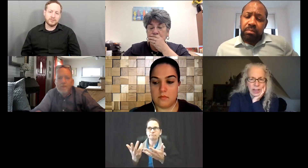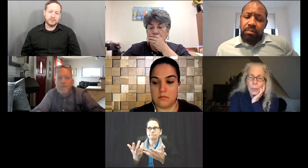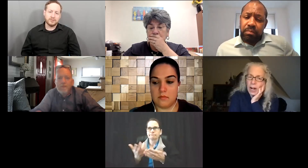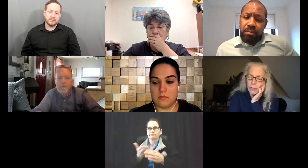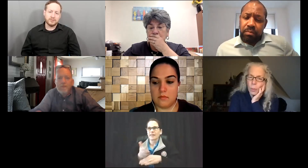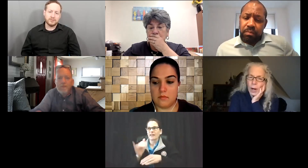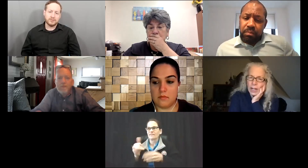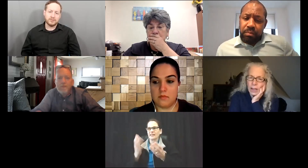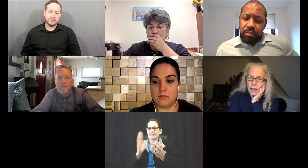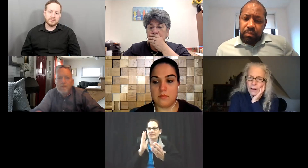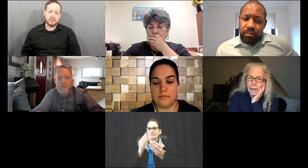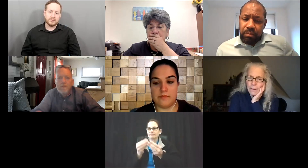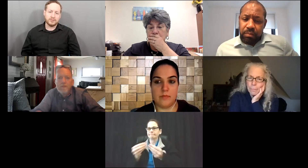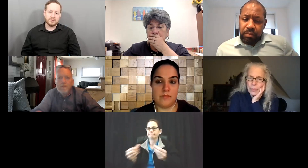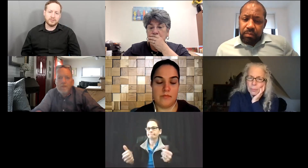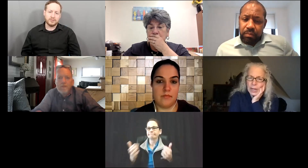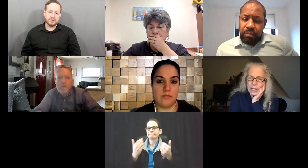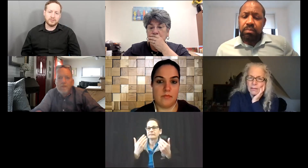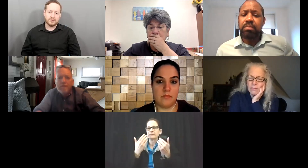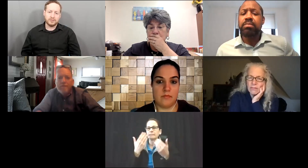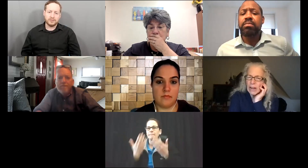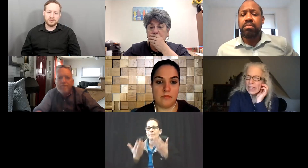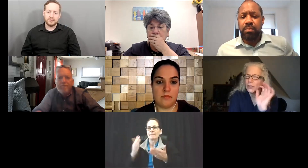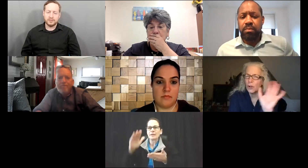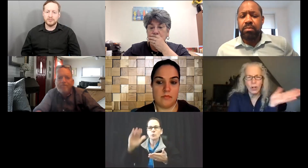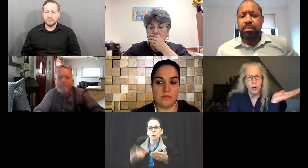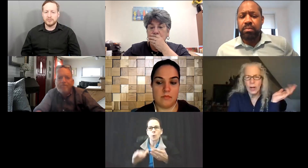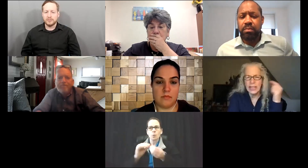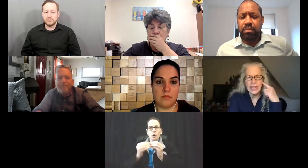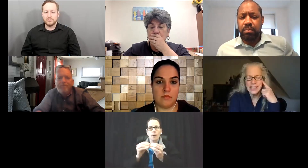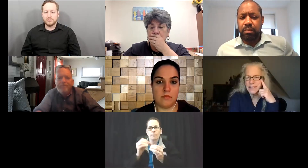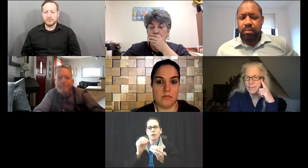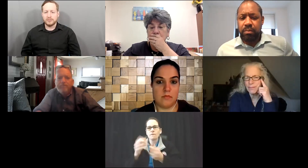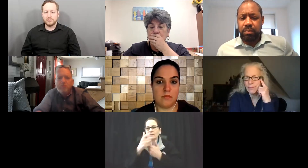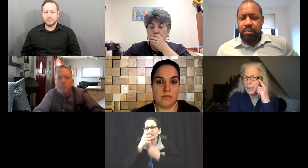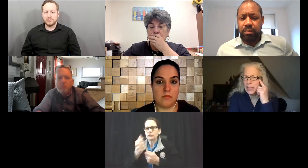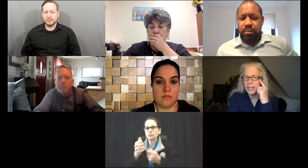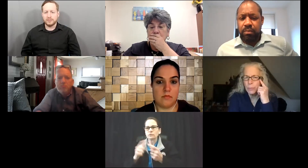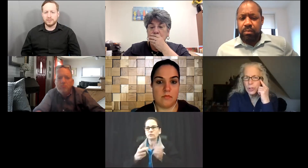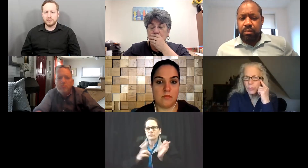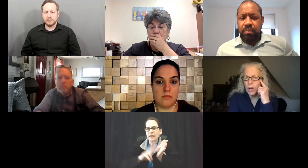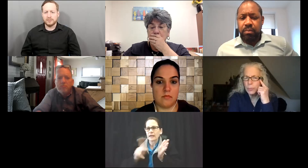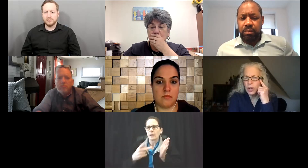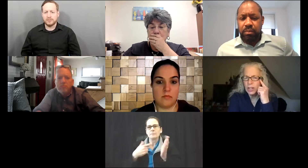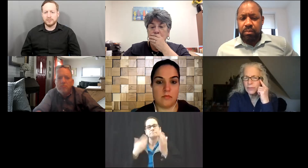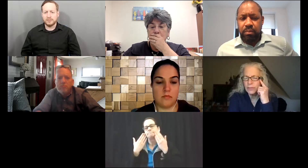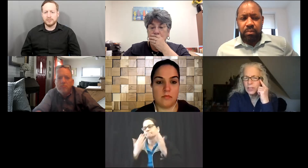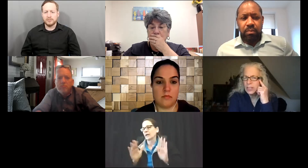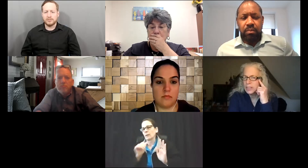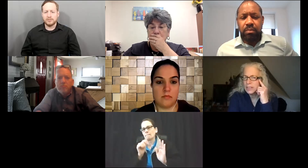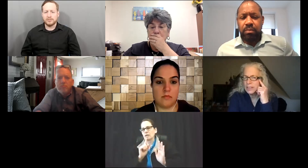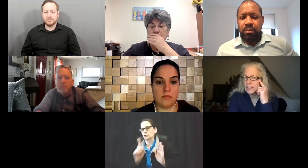University. That went on for a while. But I don't know. I think that's maybe the numbers dropped off.